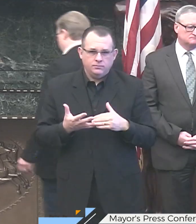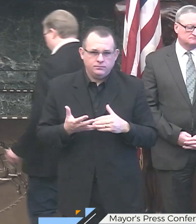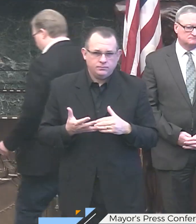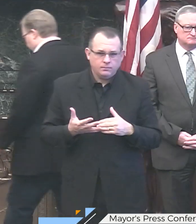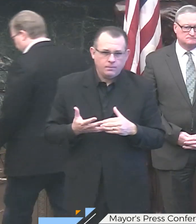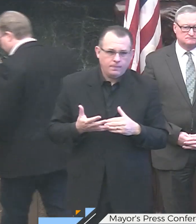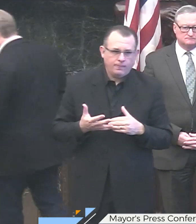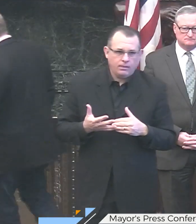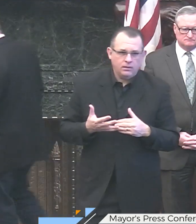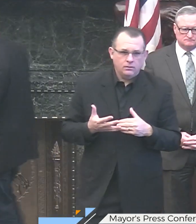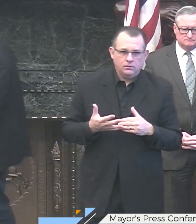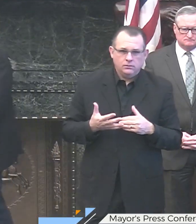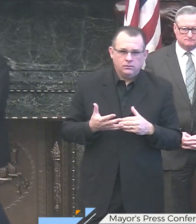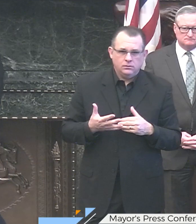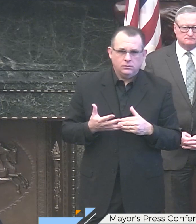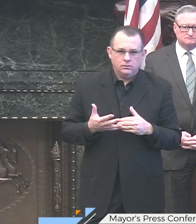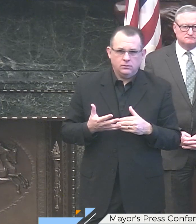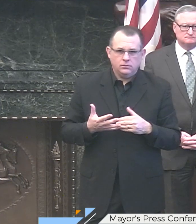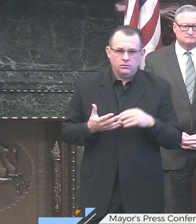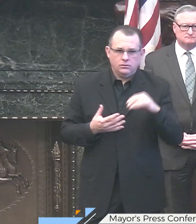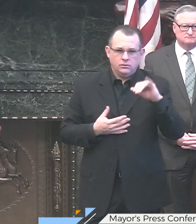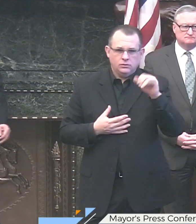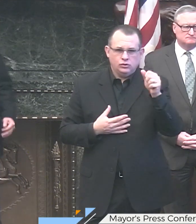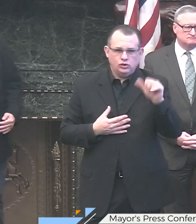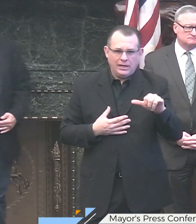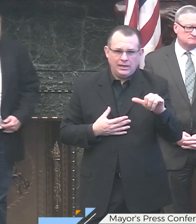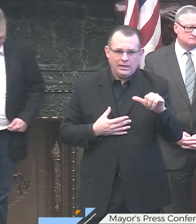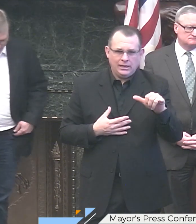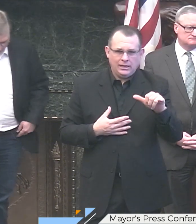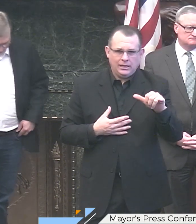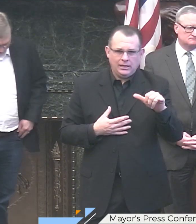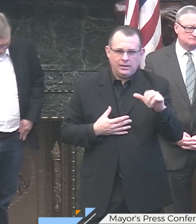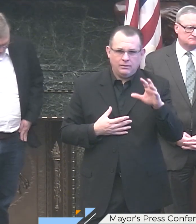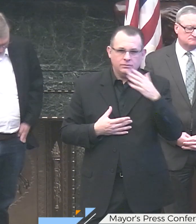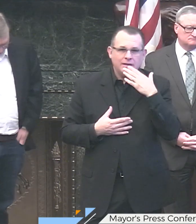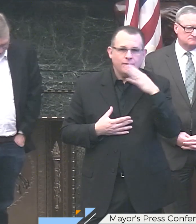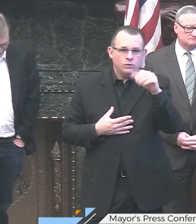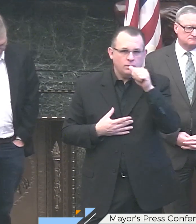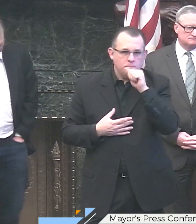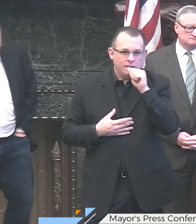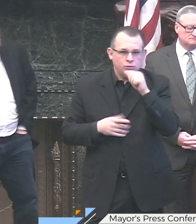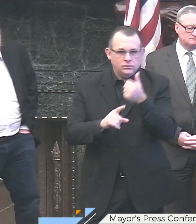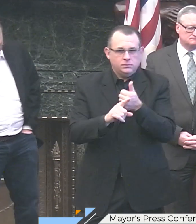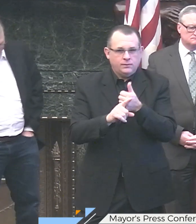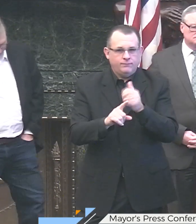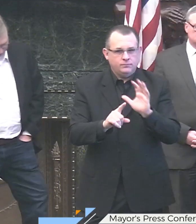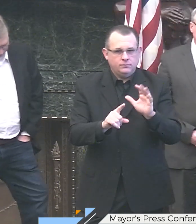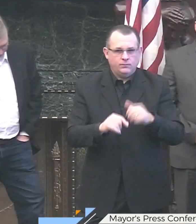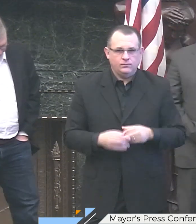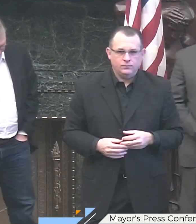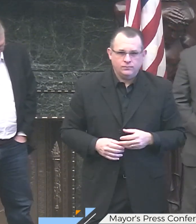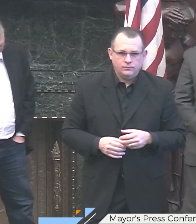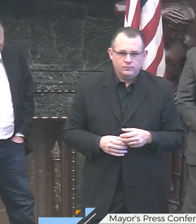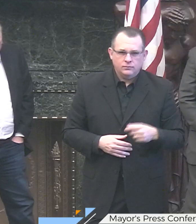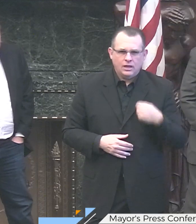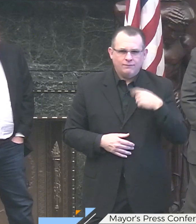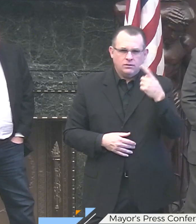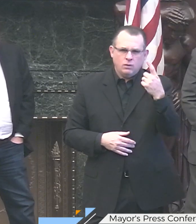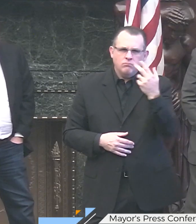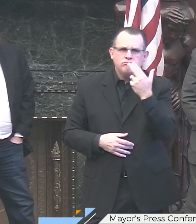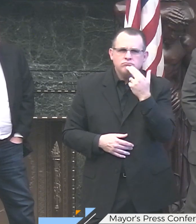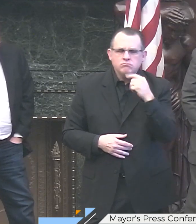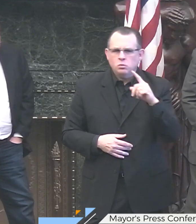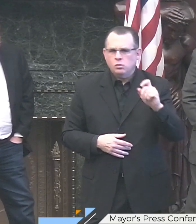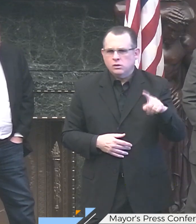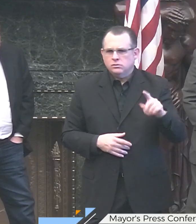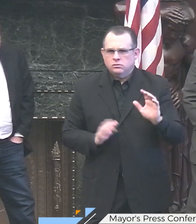very patient Jake Bloomgart. Hey there, guys. So I just have one kind of small question, kind of